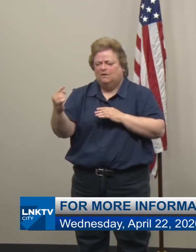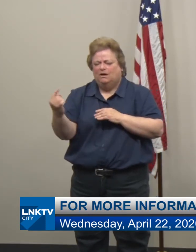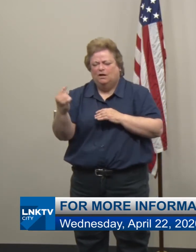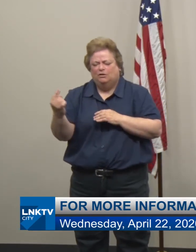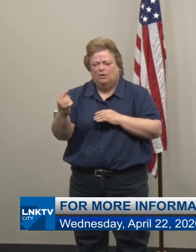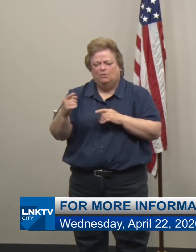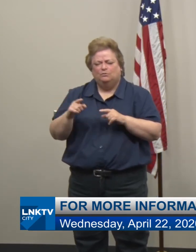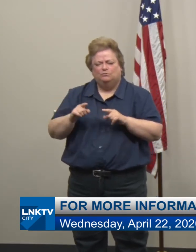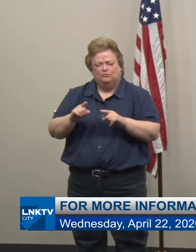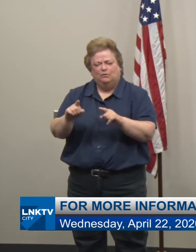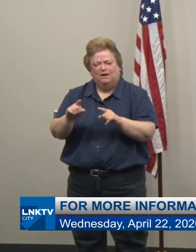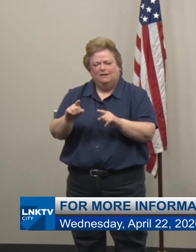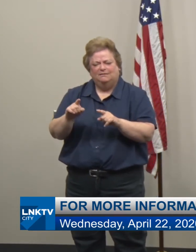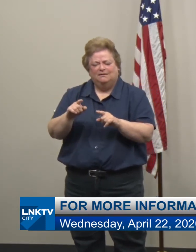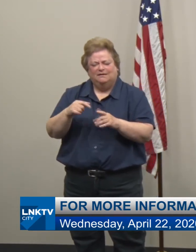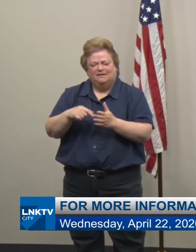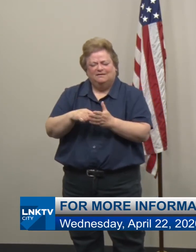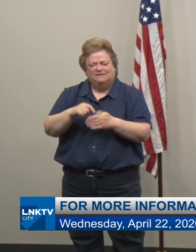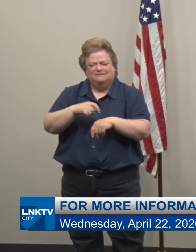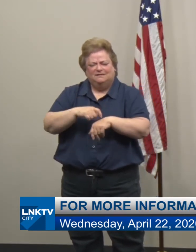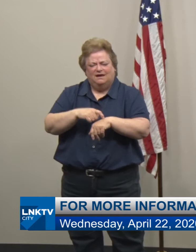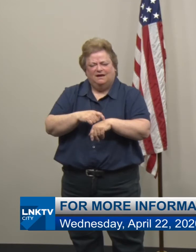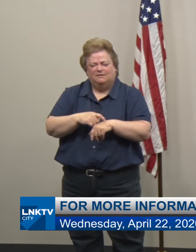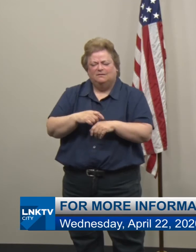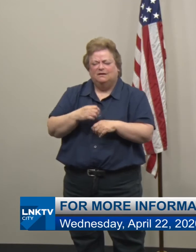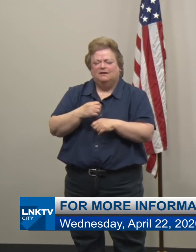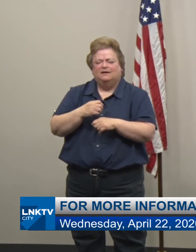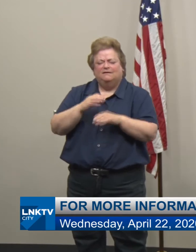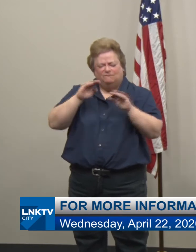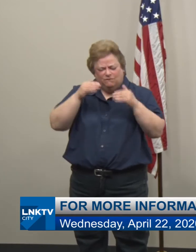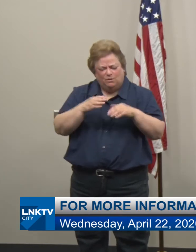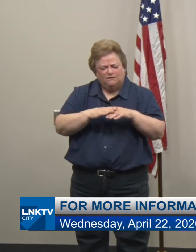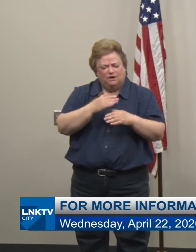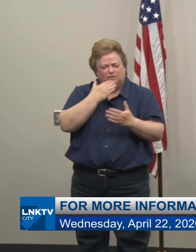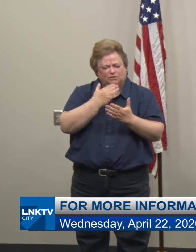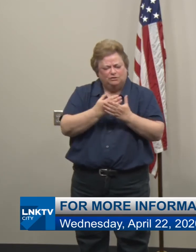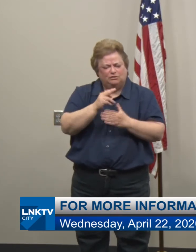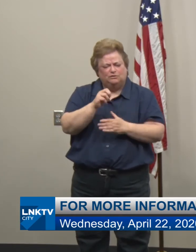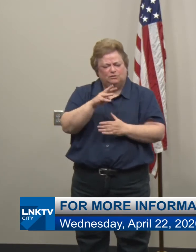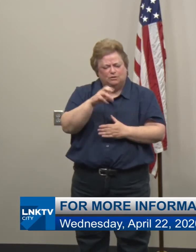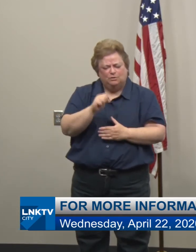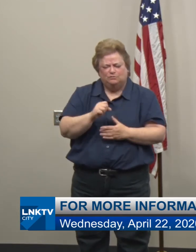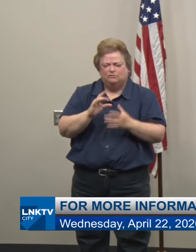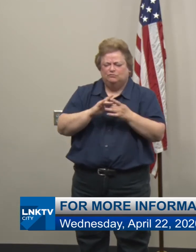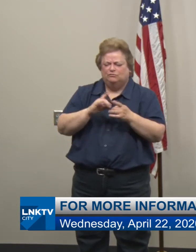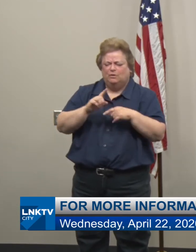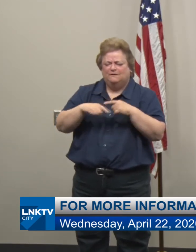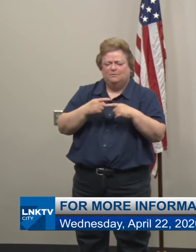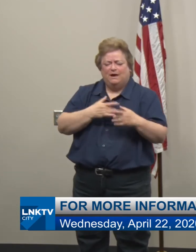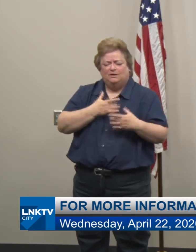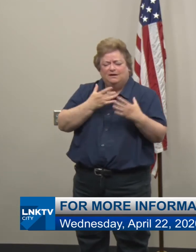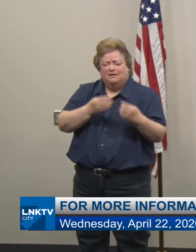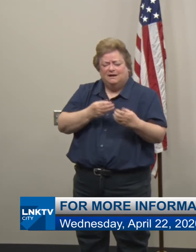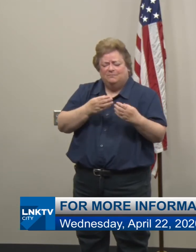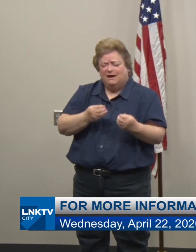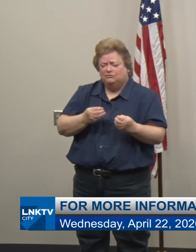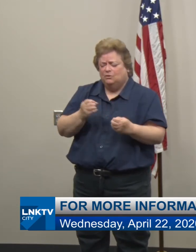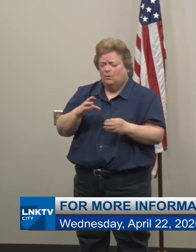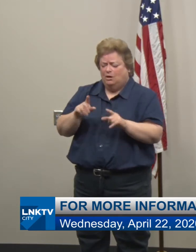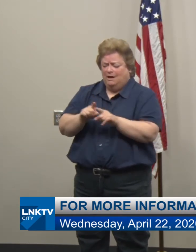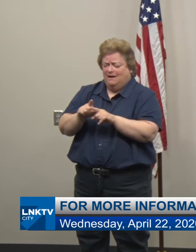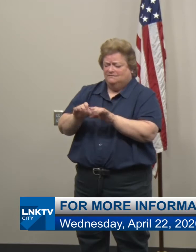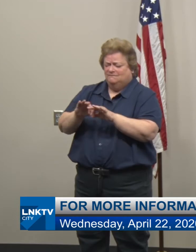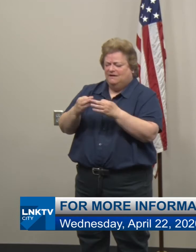COVID-19 discussions. Make time to focus on the good news and the stories of compassion, and maybe even find ways to give back as a